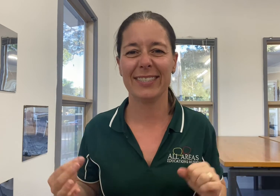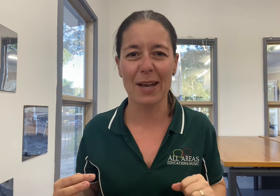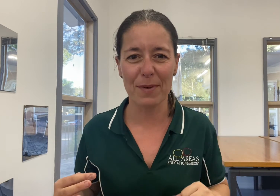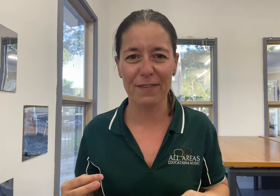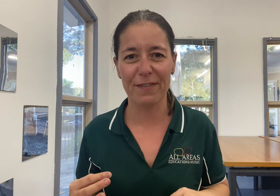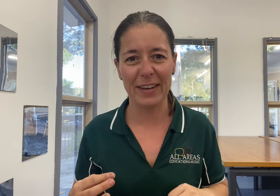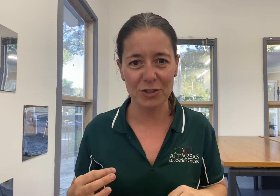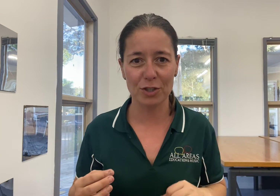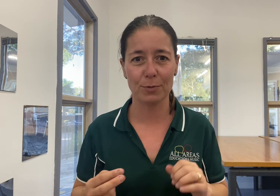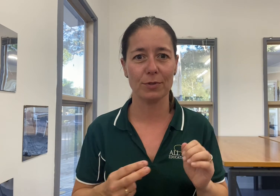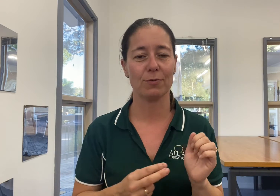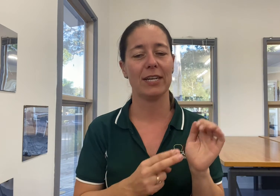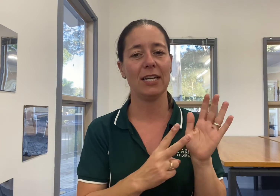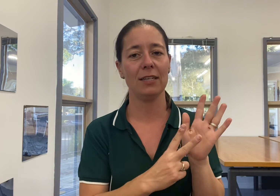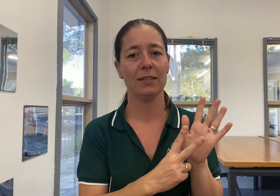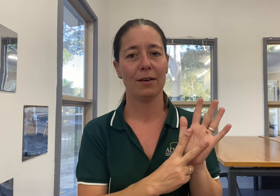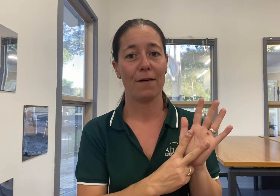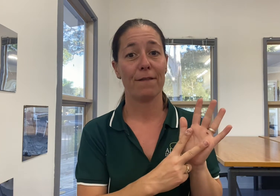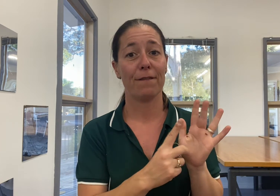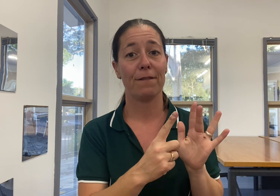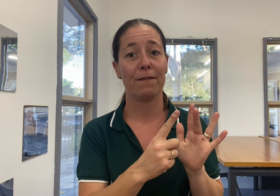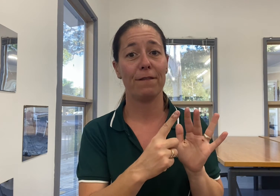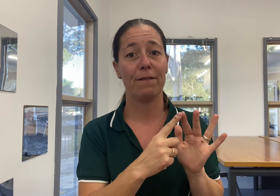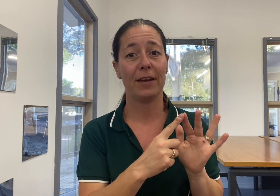summer vegetables ready.